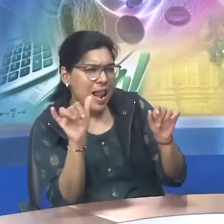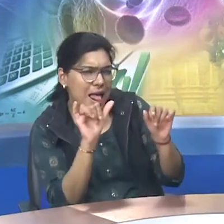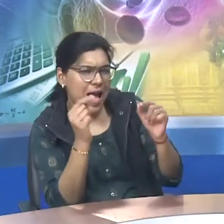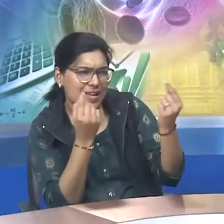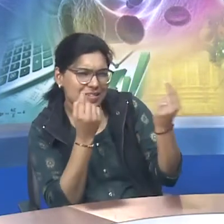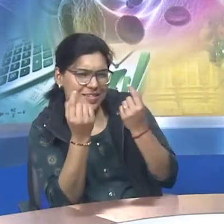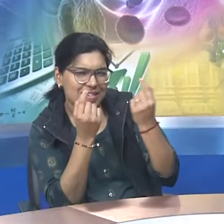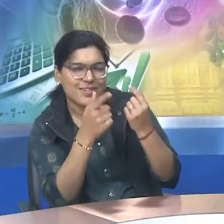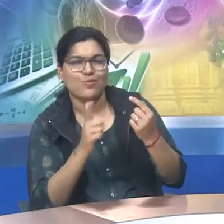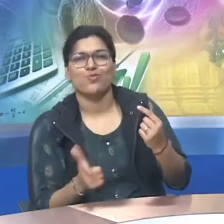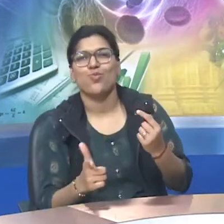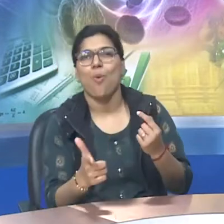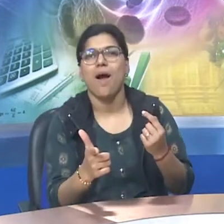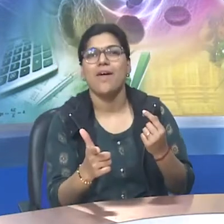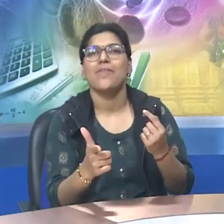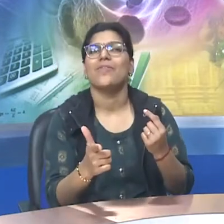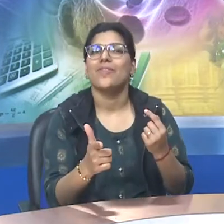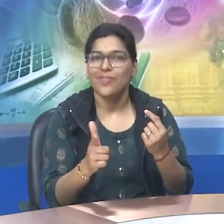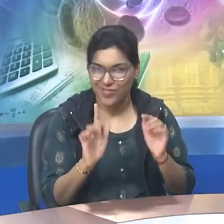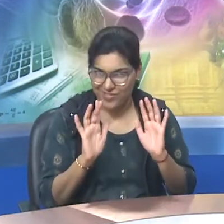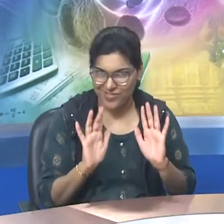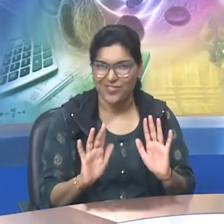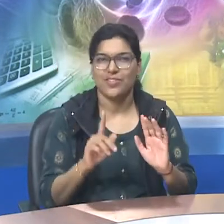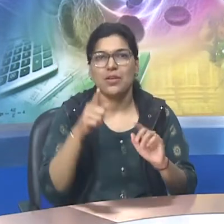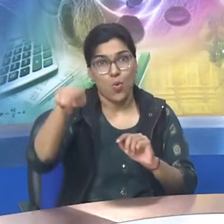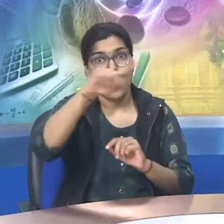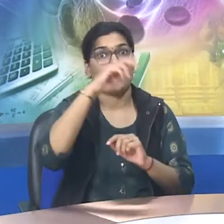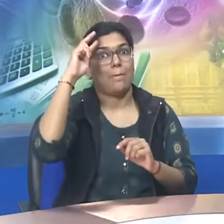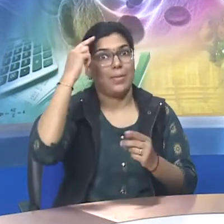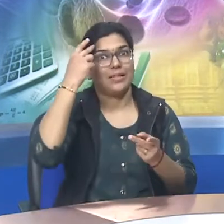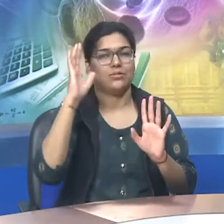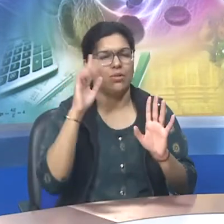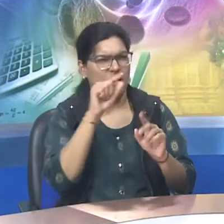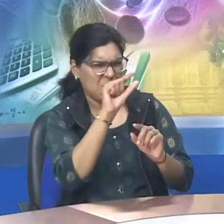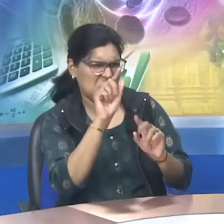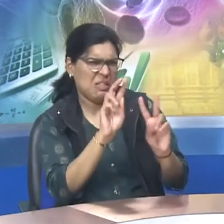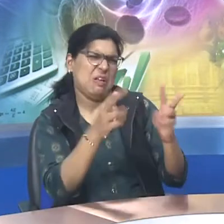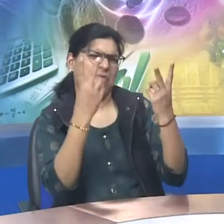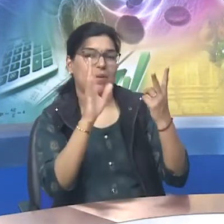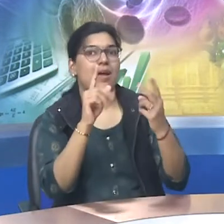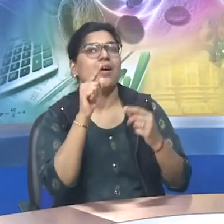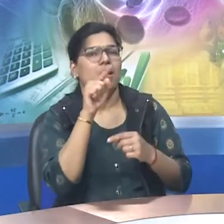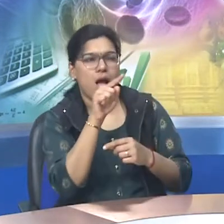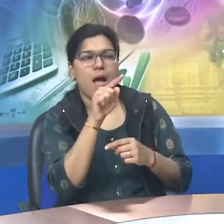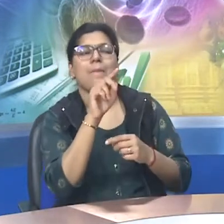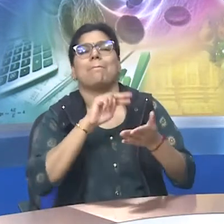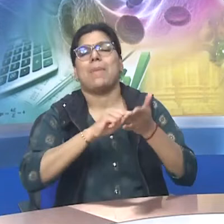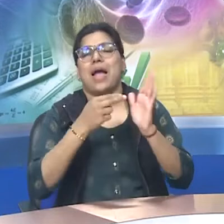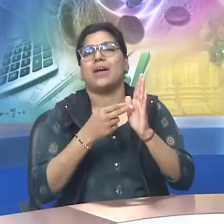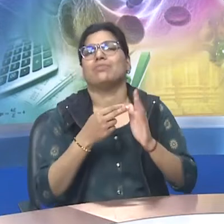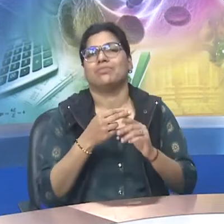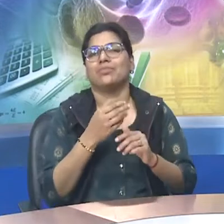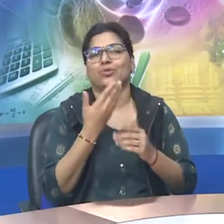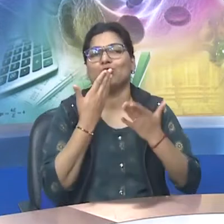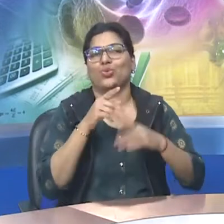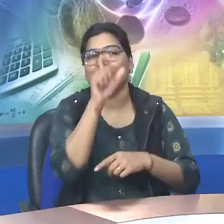as quiet as a mouse. So we are comparing these two things. So don't